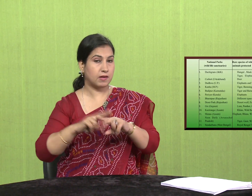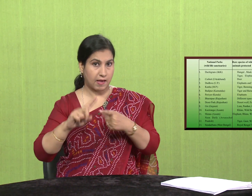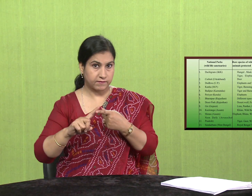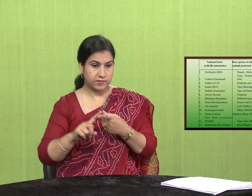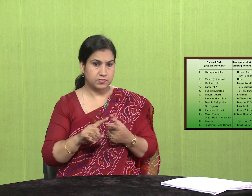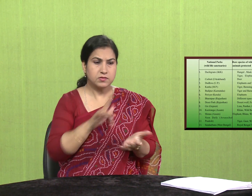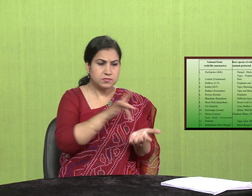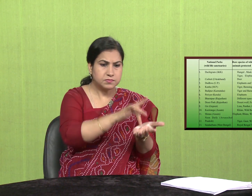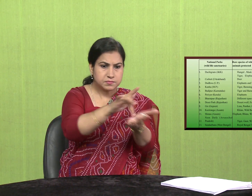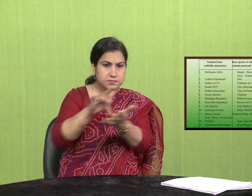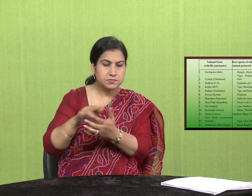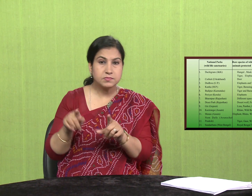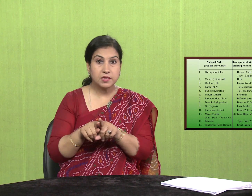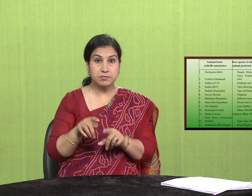96 national parks,